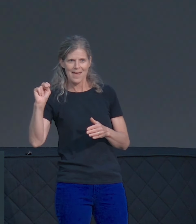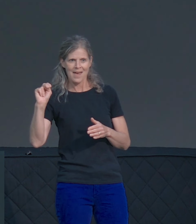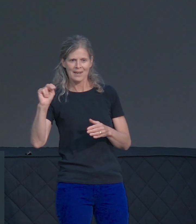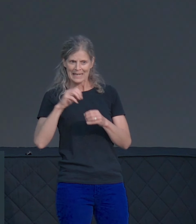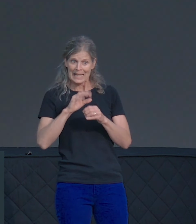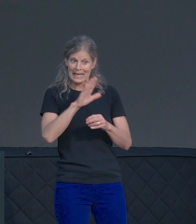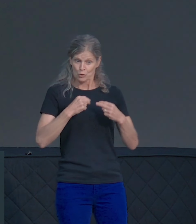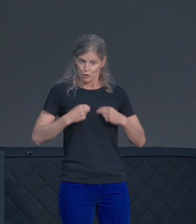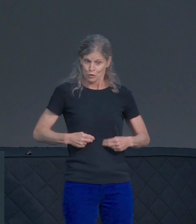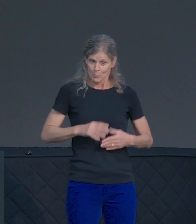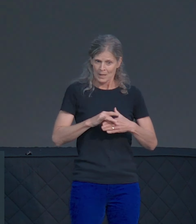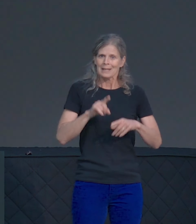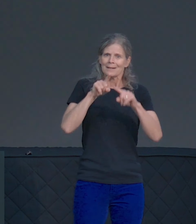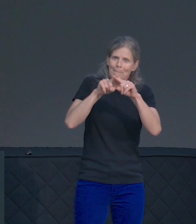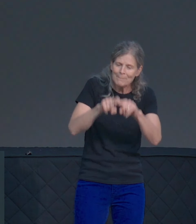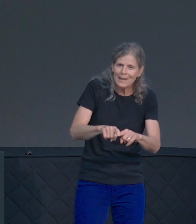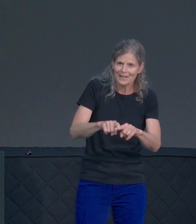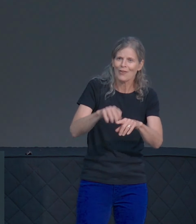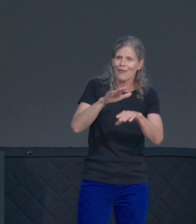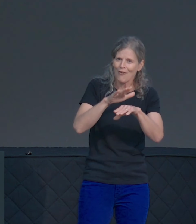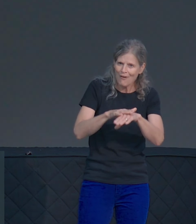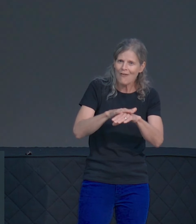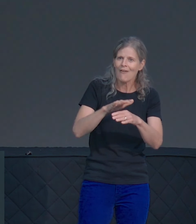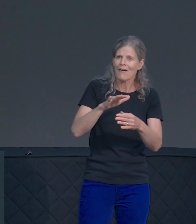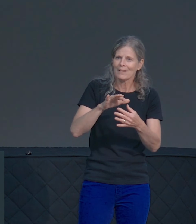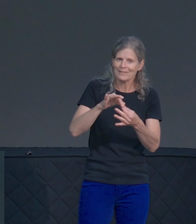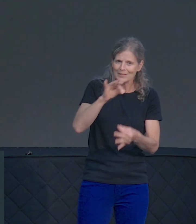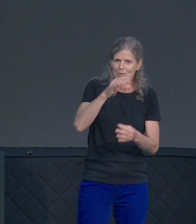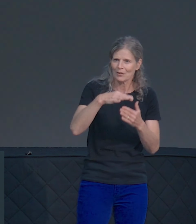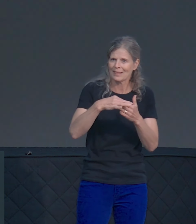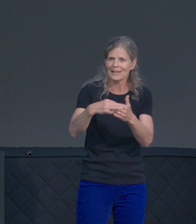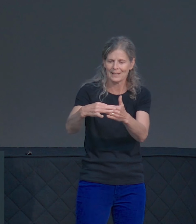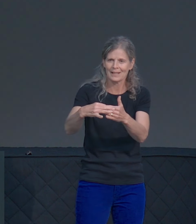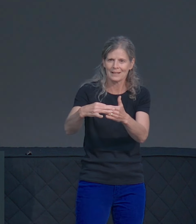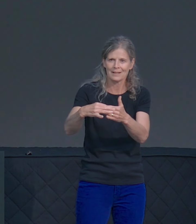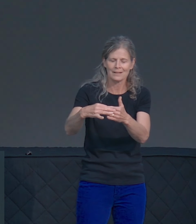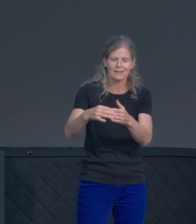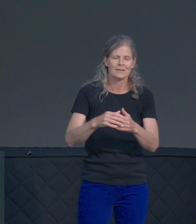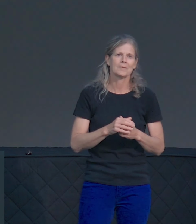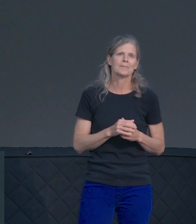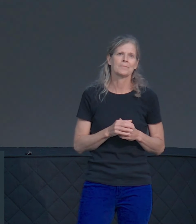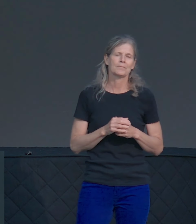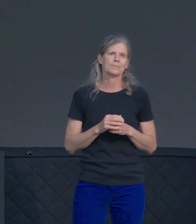humanity, being dependent on the leading of God's Spirit.